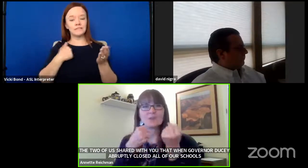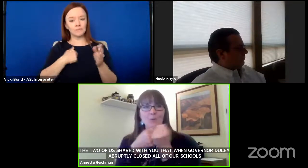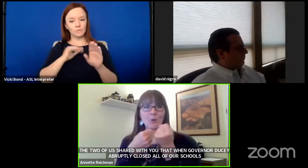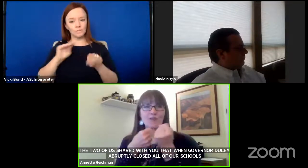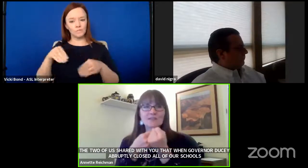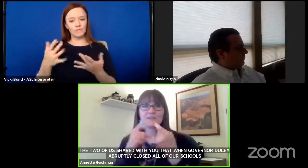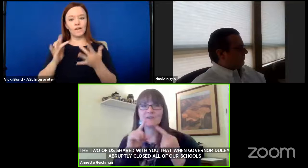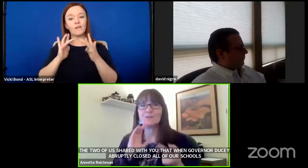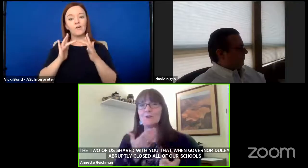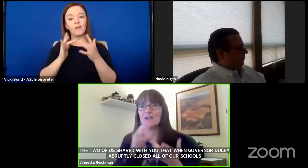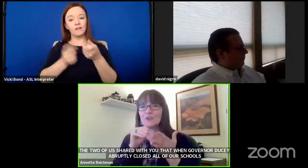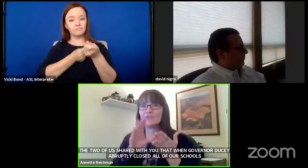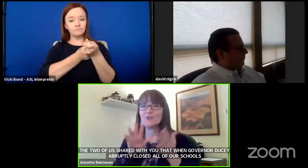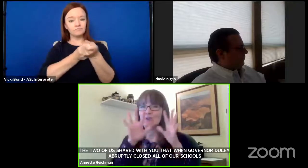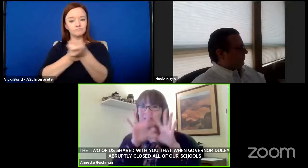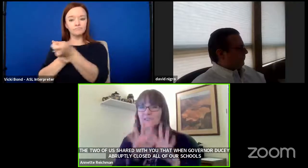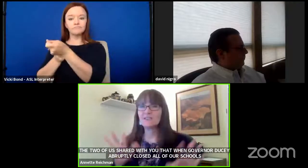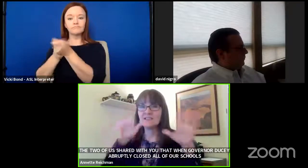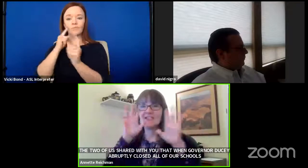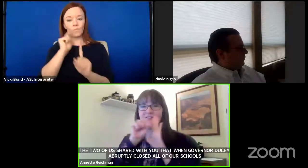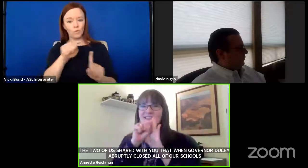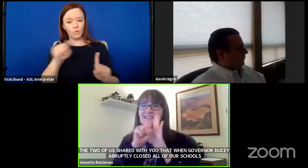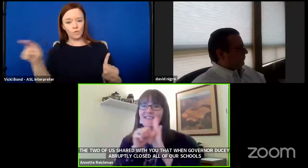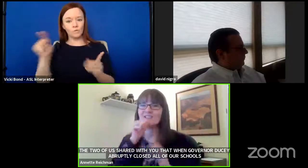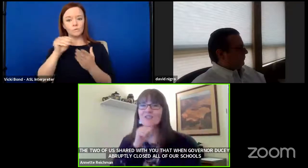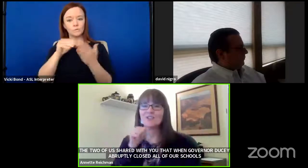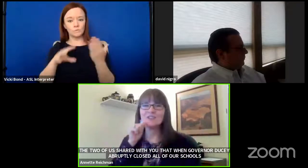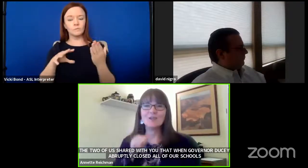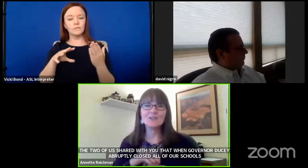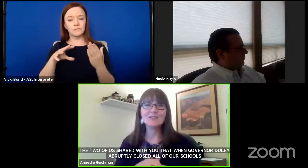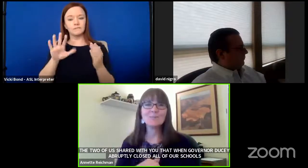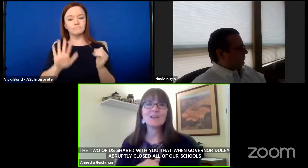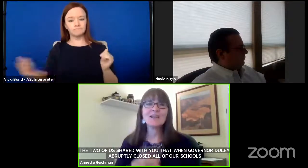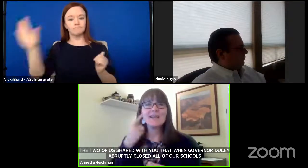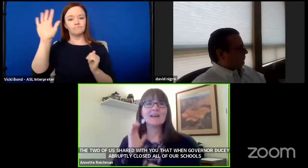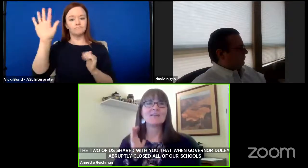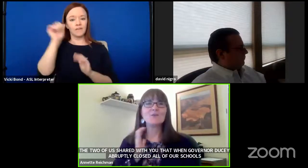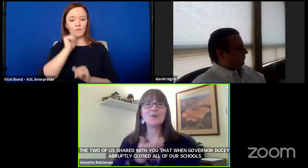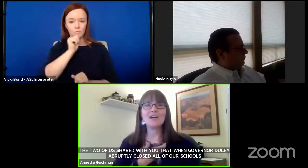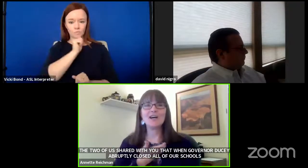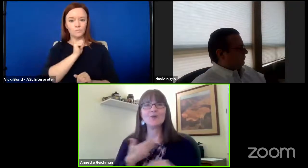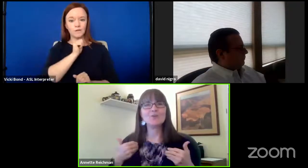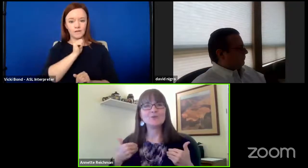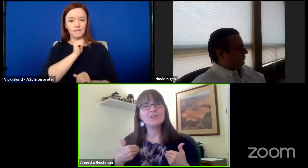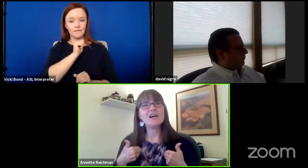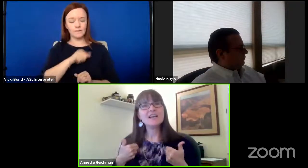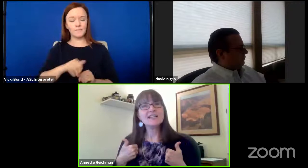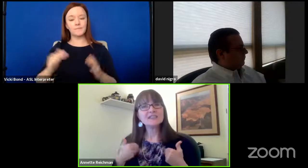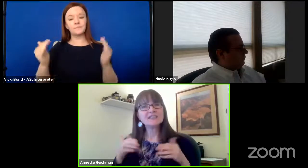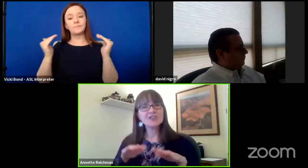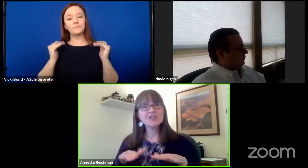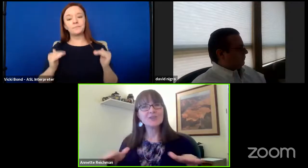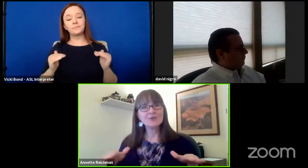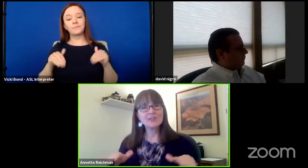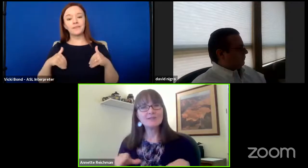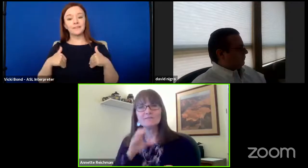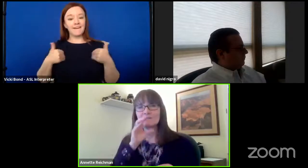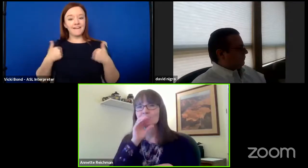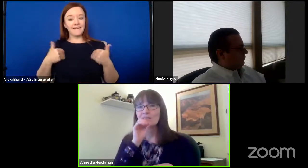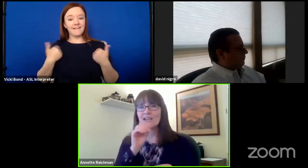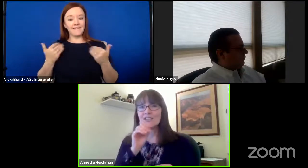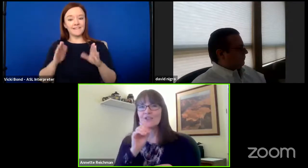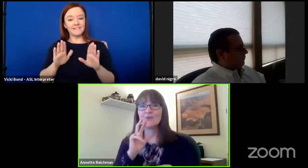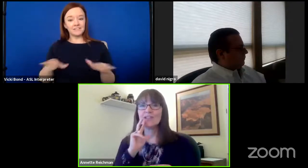online supports to our students in the state of Arizona. And for our youngest